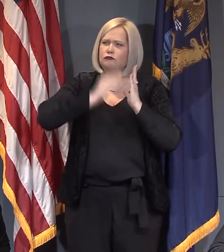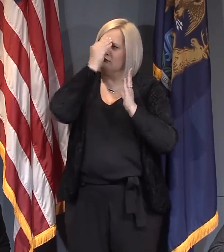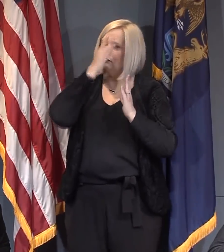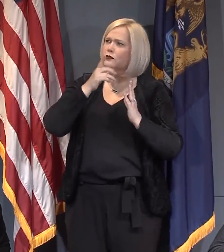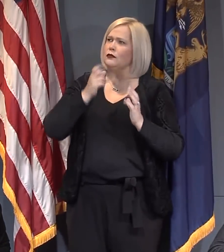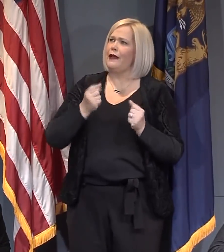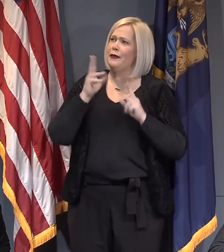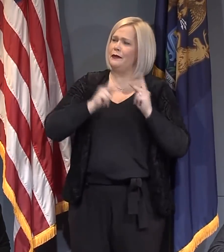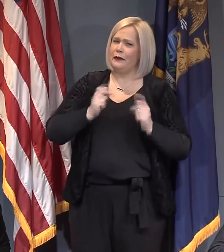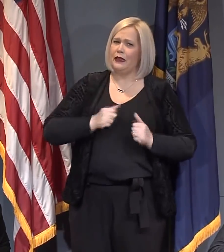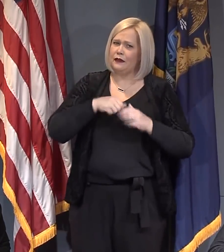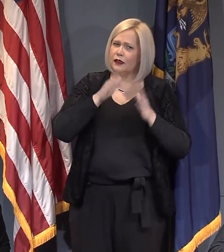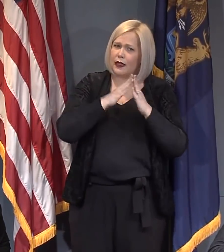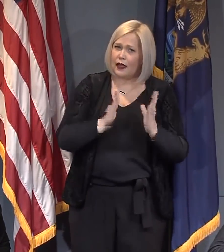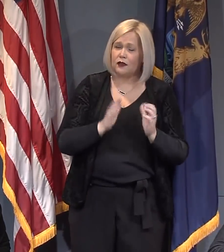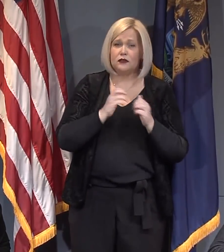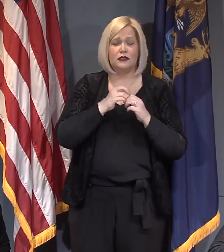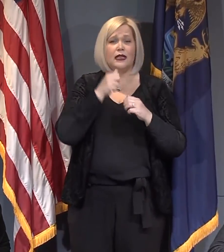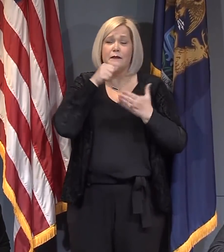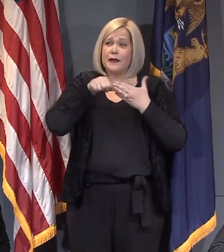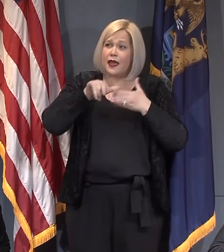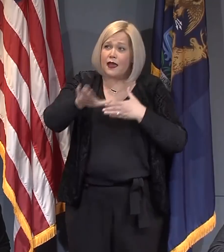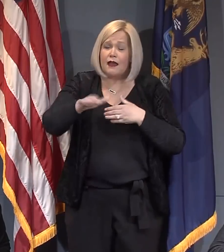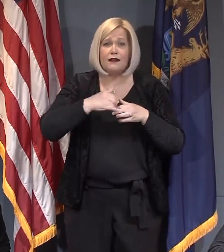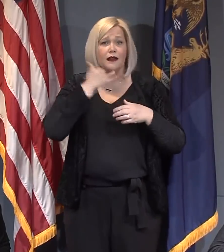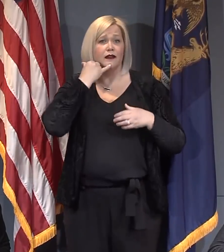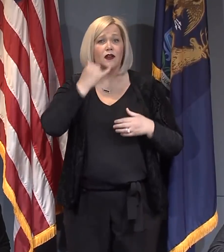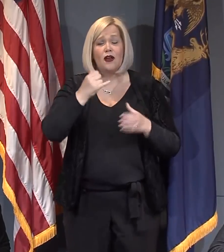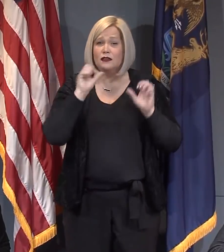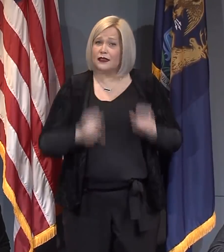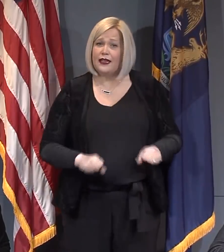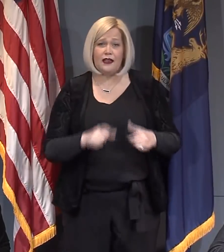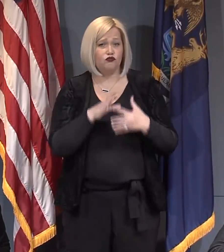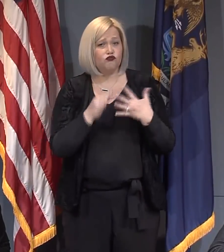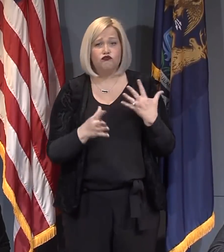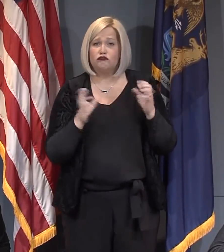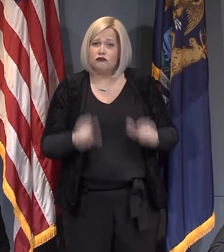mail, you can even do it over the phone. But please get counted now.